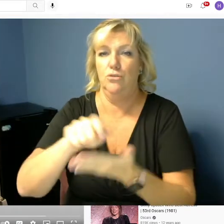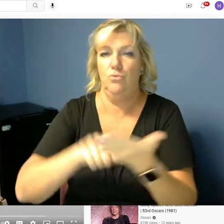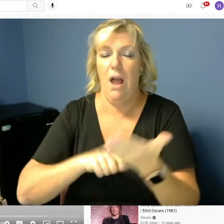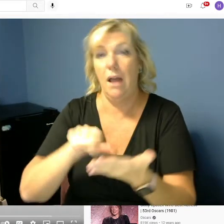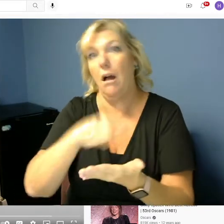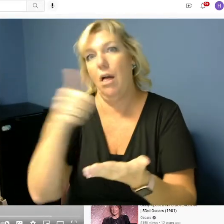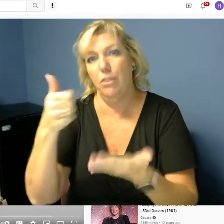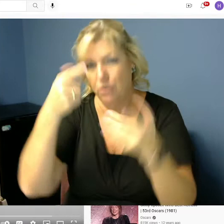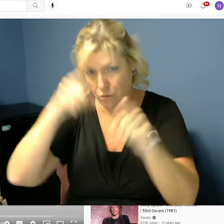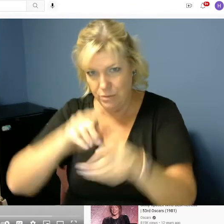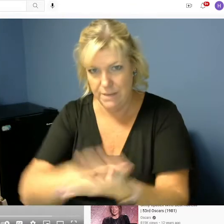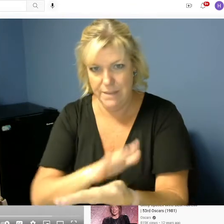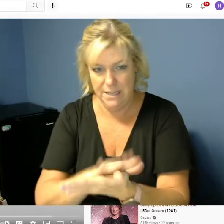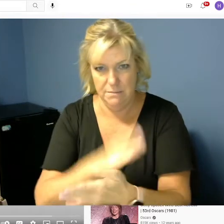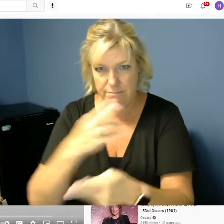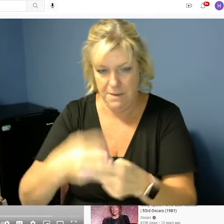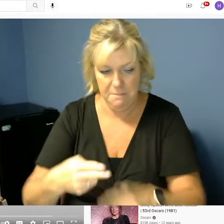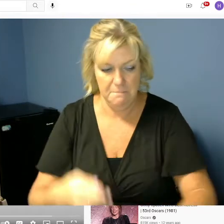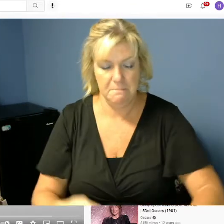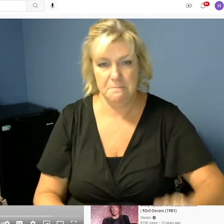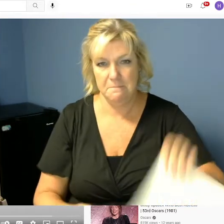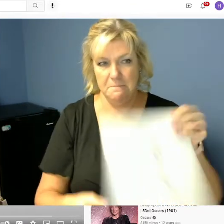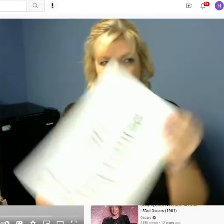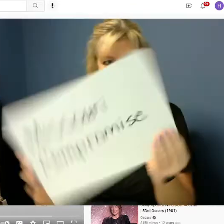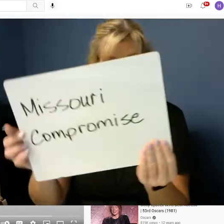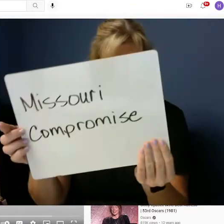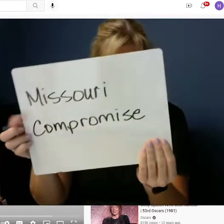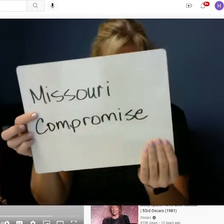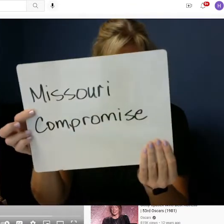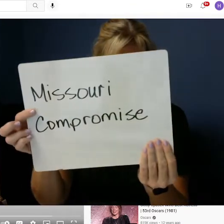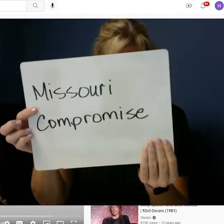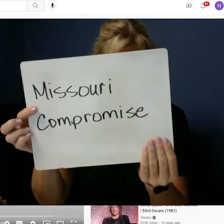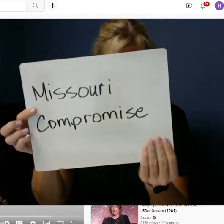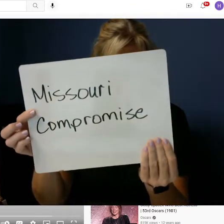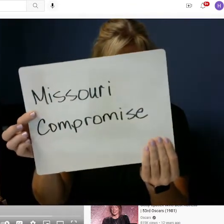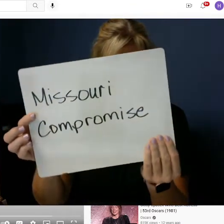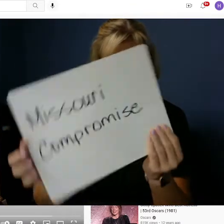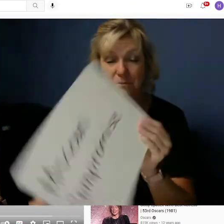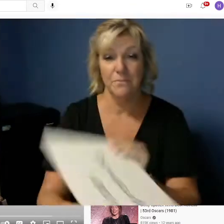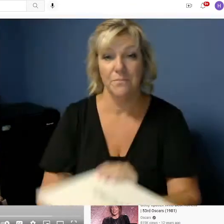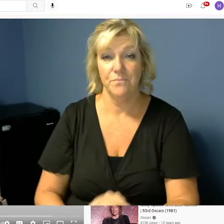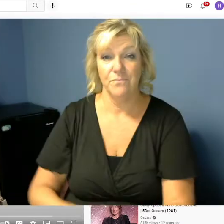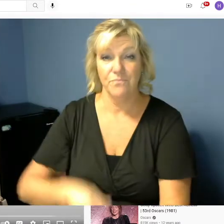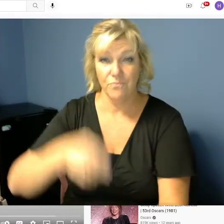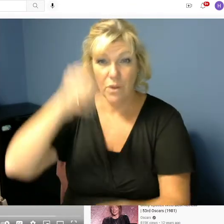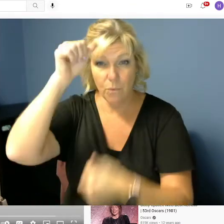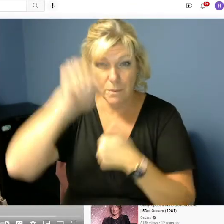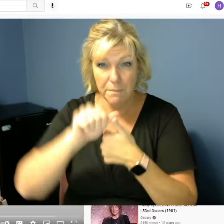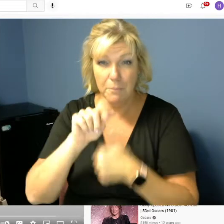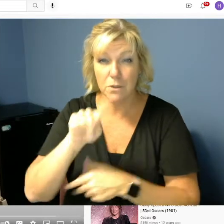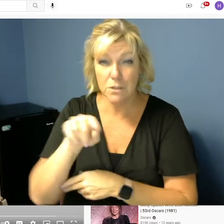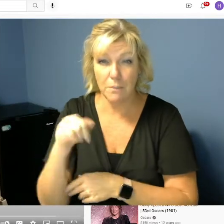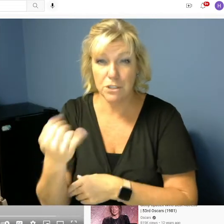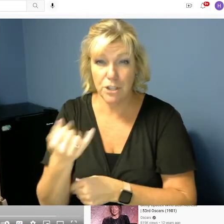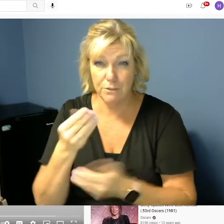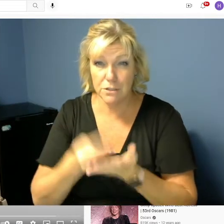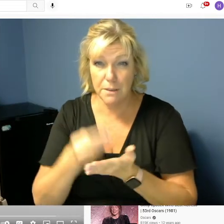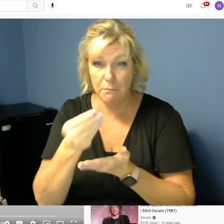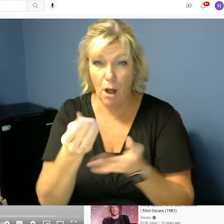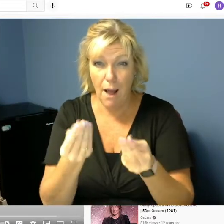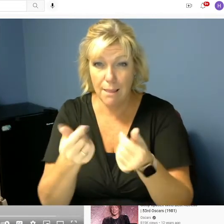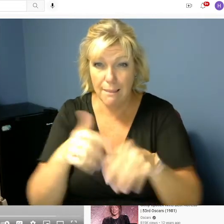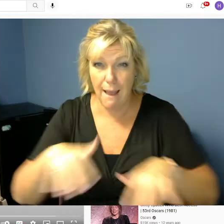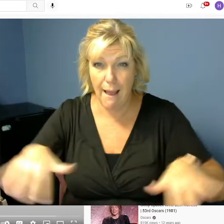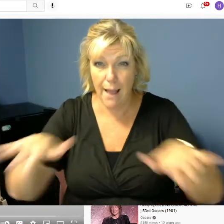remember, Jefferson had purchased that Louisiana territory, and it was